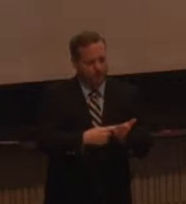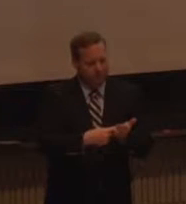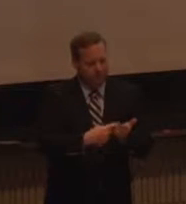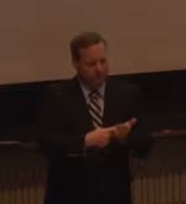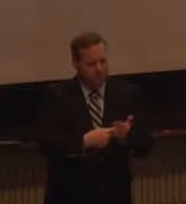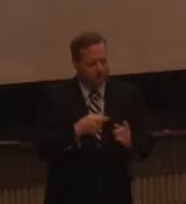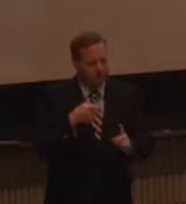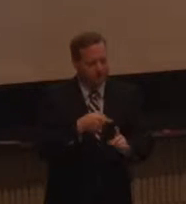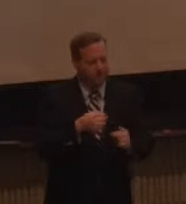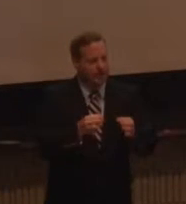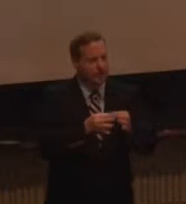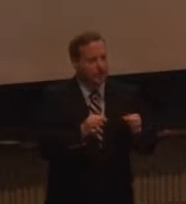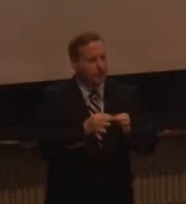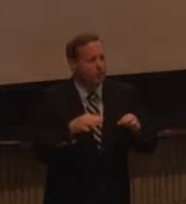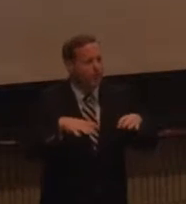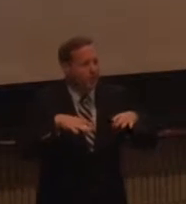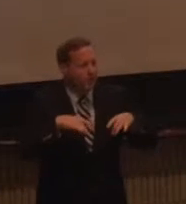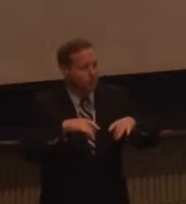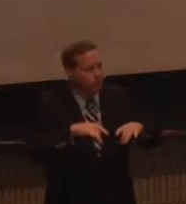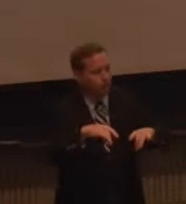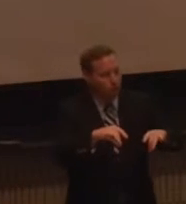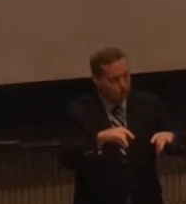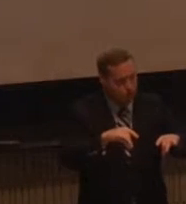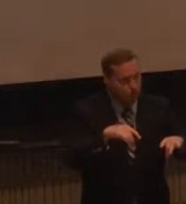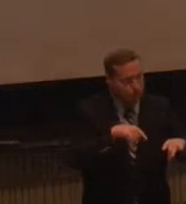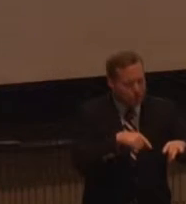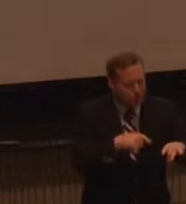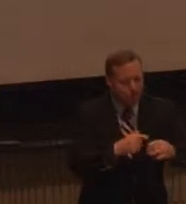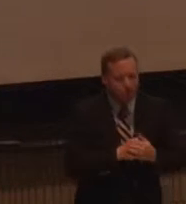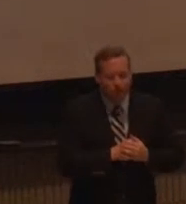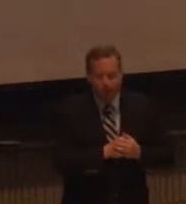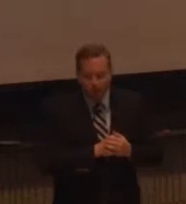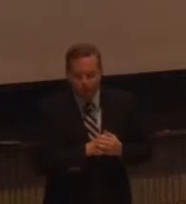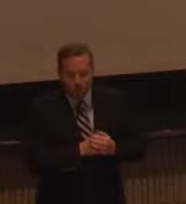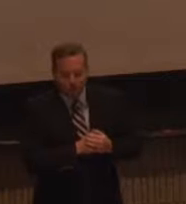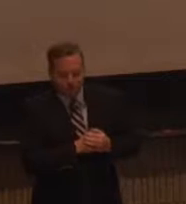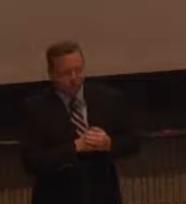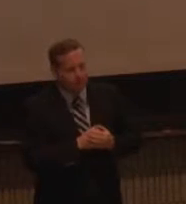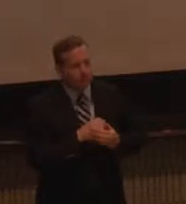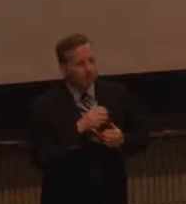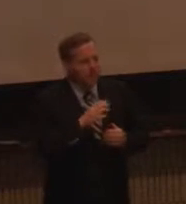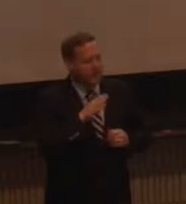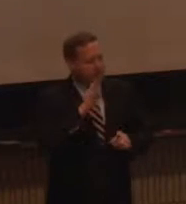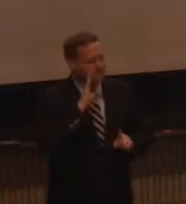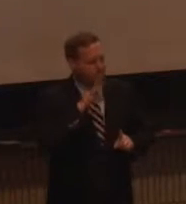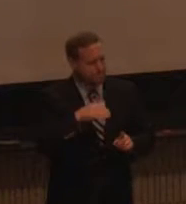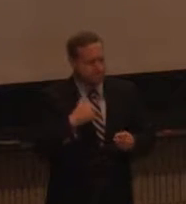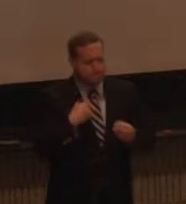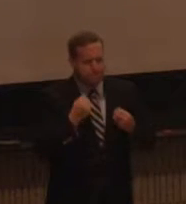So today, I want to talk to you a little bit more about language acquisition.